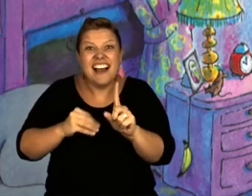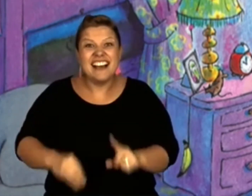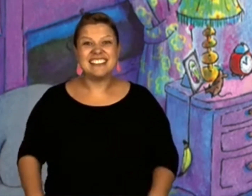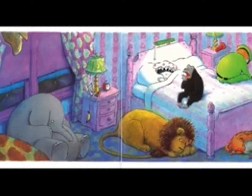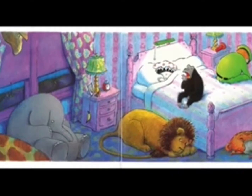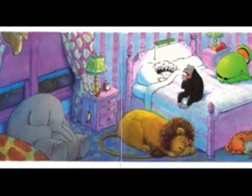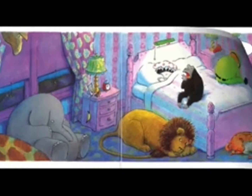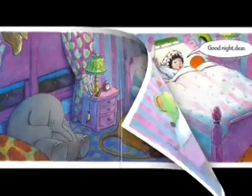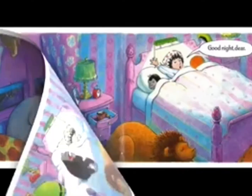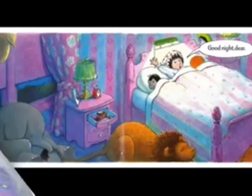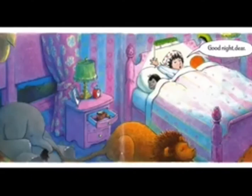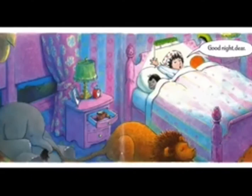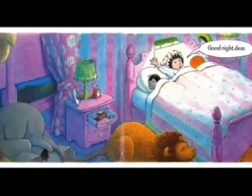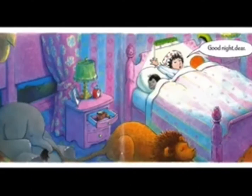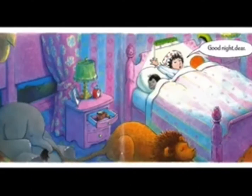banana.